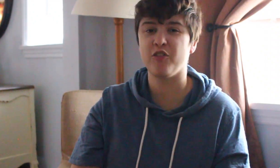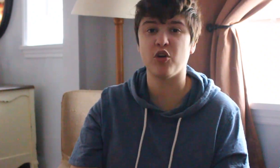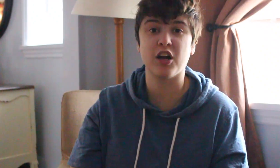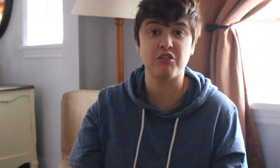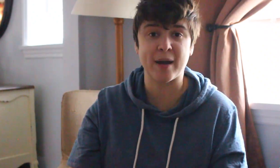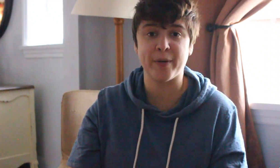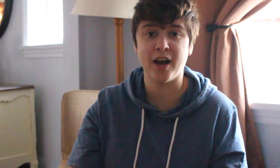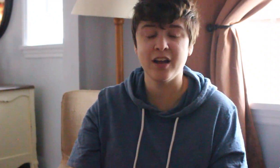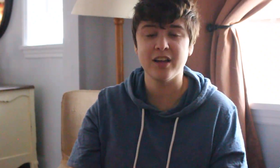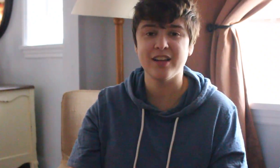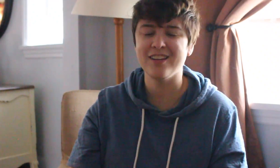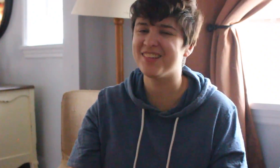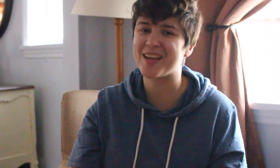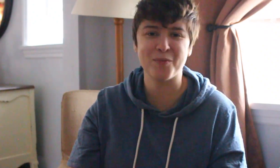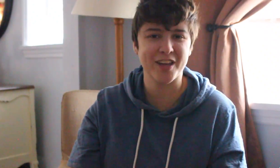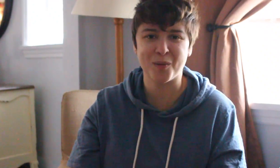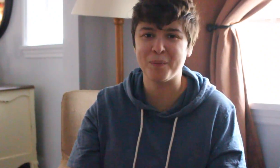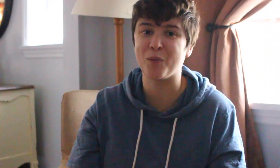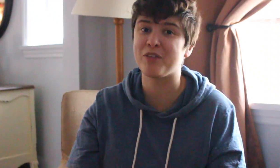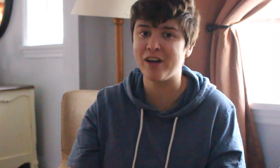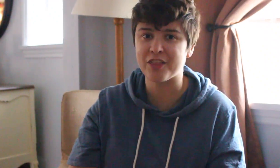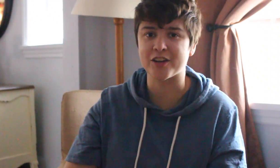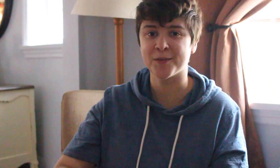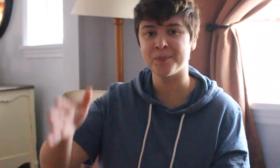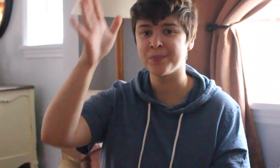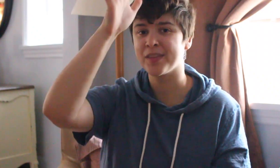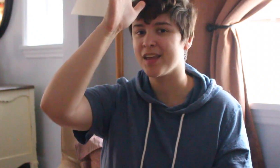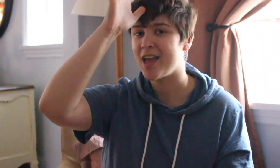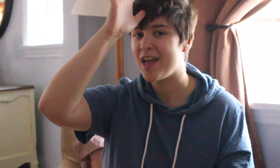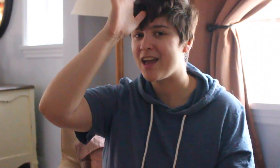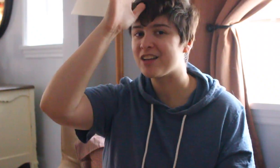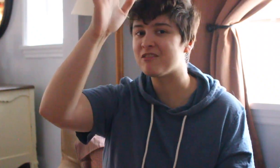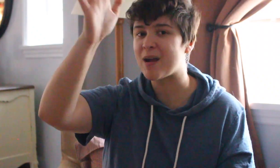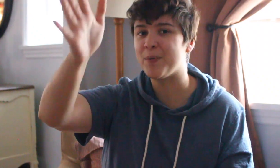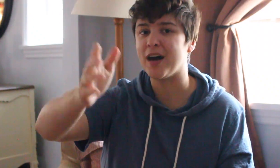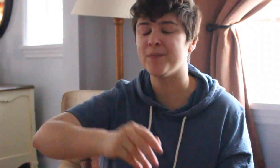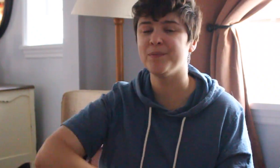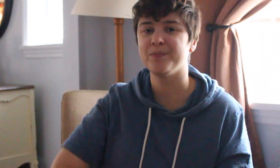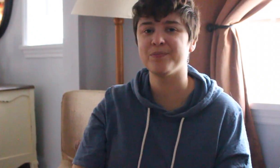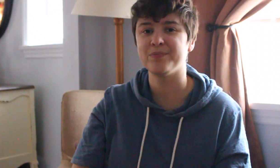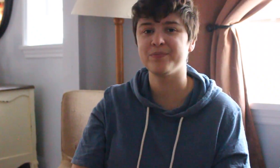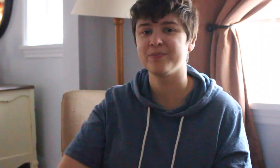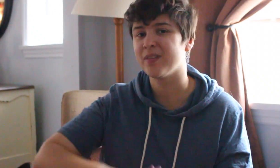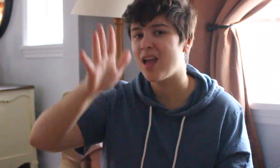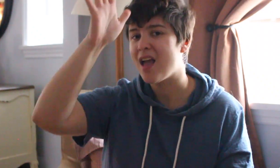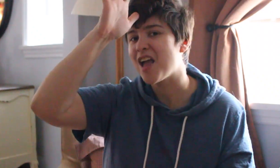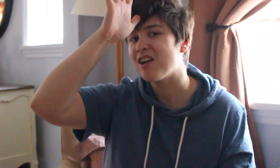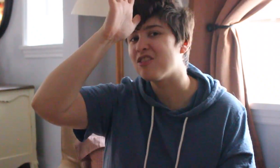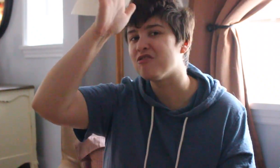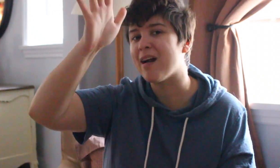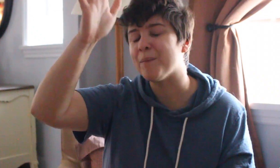for grandpa same thing but with father. Grandpa. Grandpa.